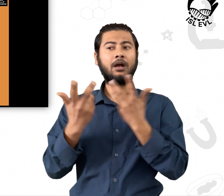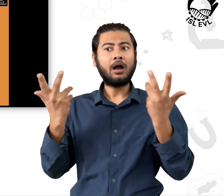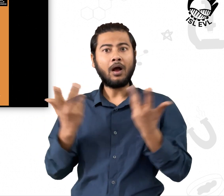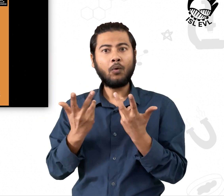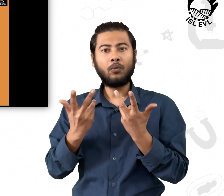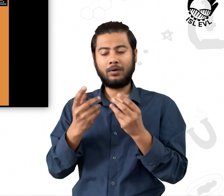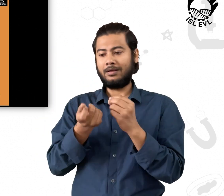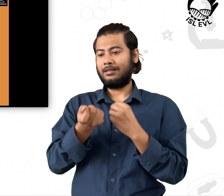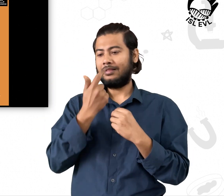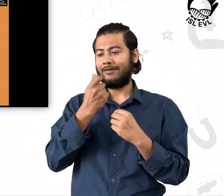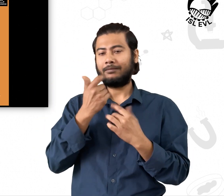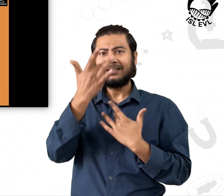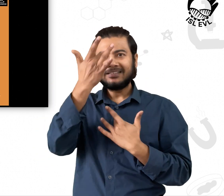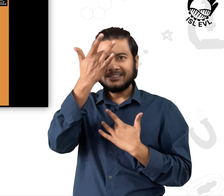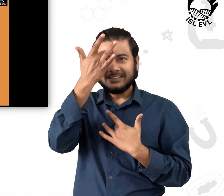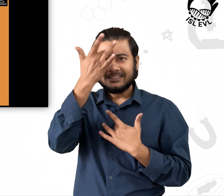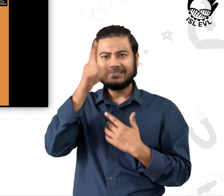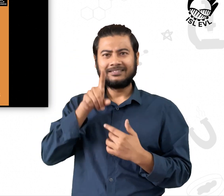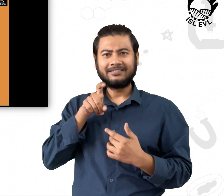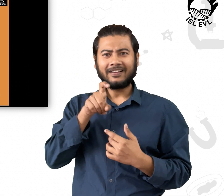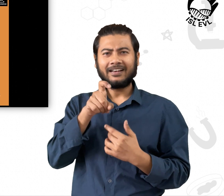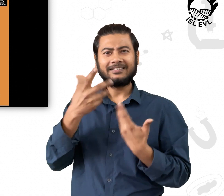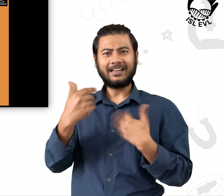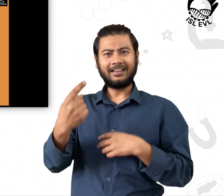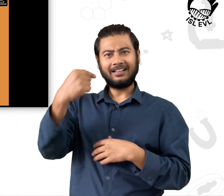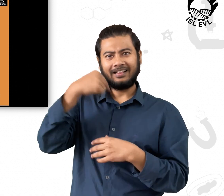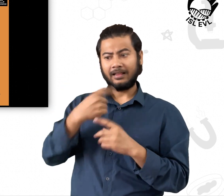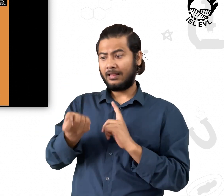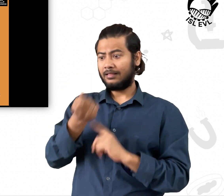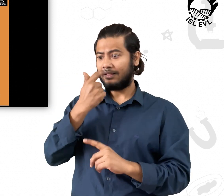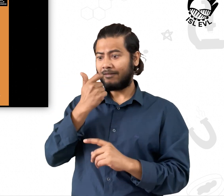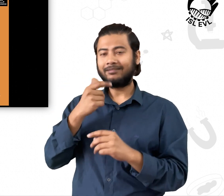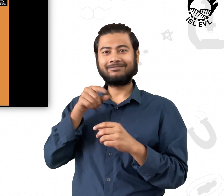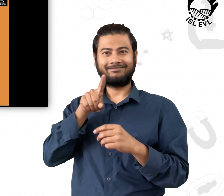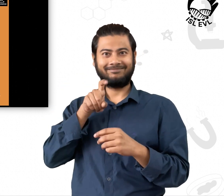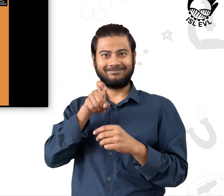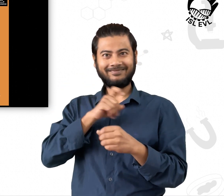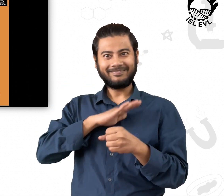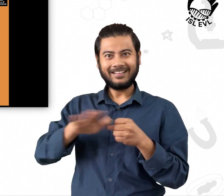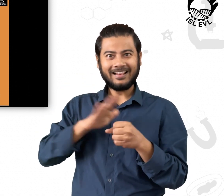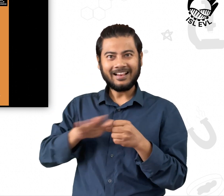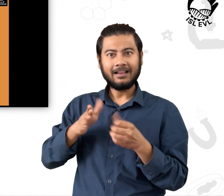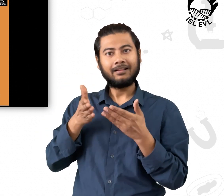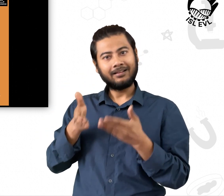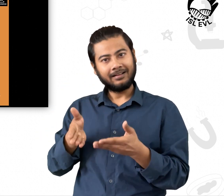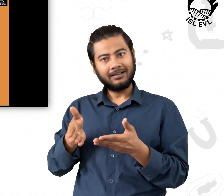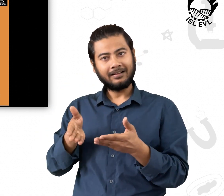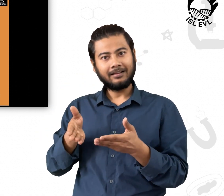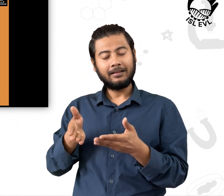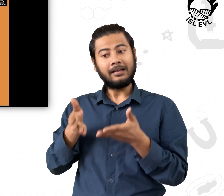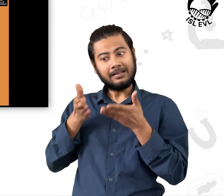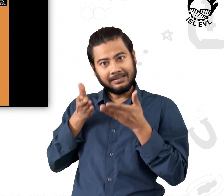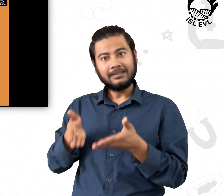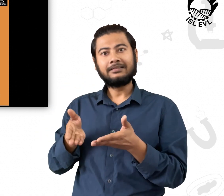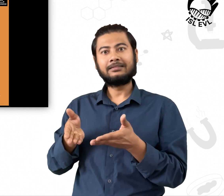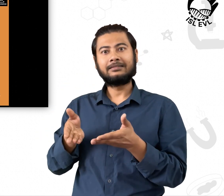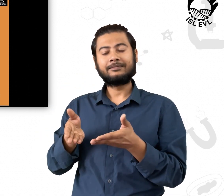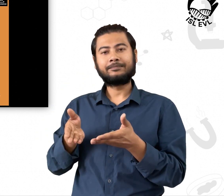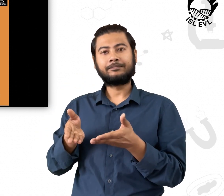the ones that I would highlight most importantly, which has probably changed the course of human evolution, to put it mildly, I would say, is